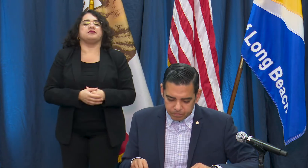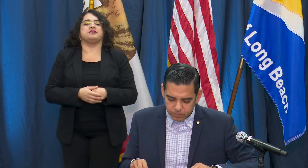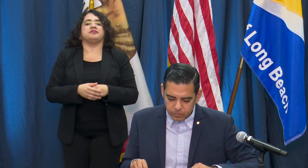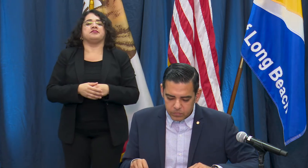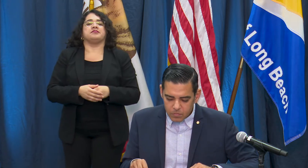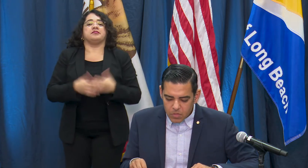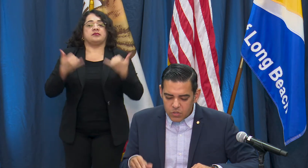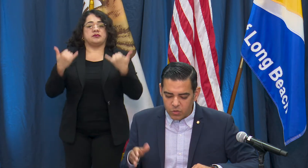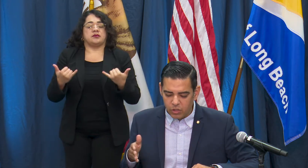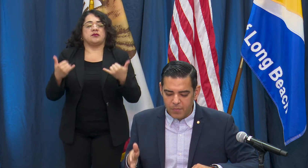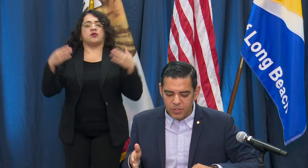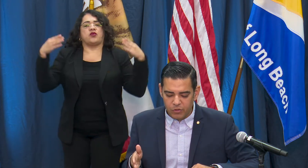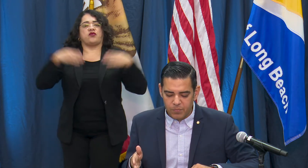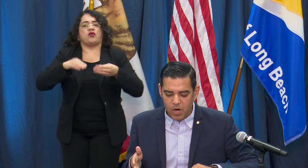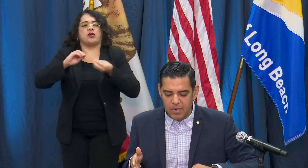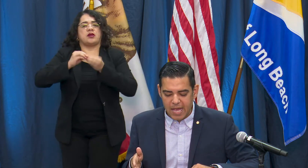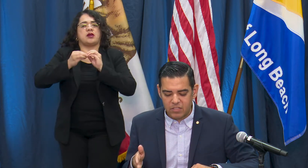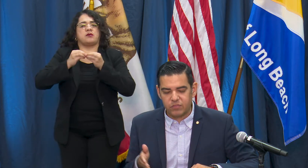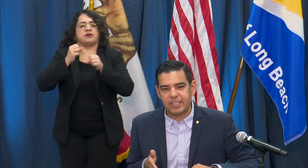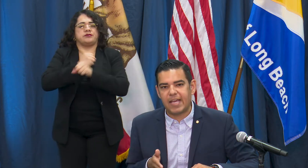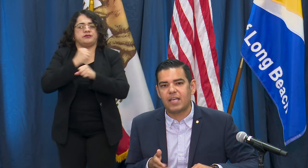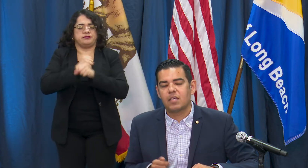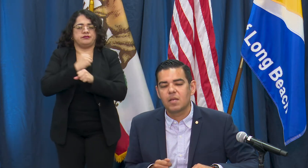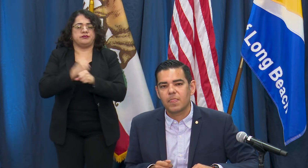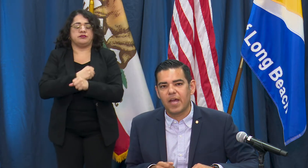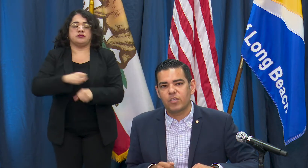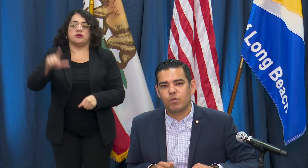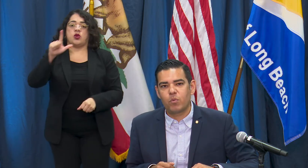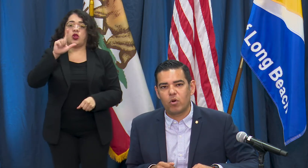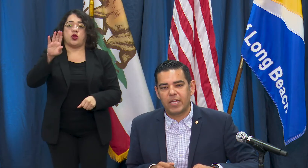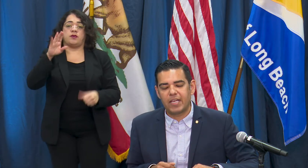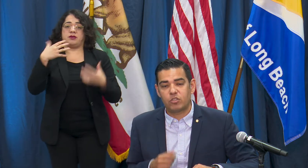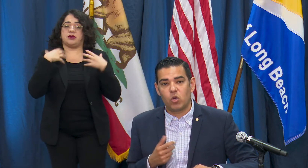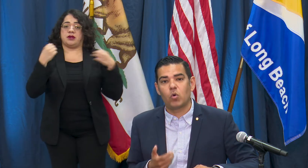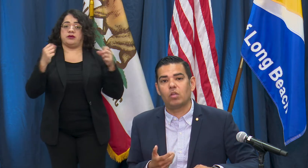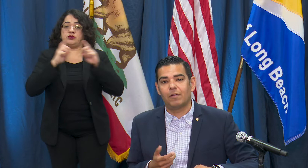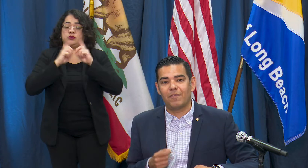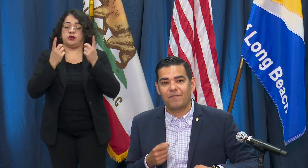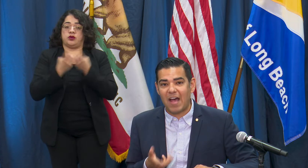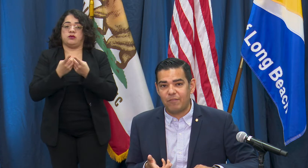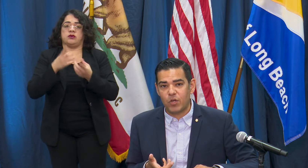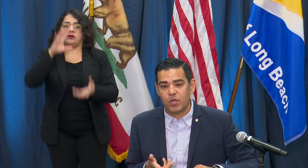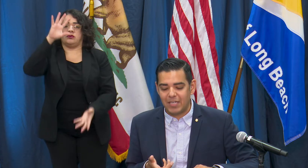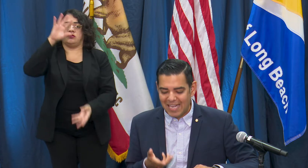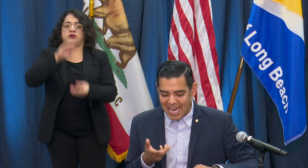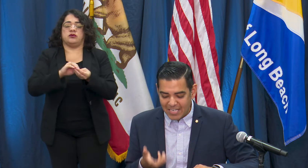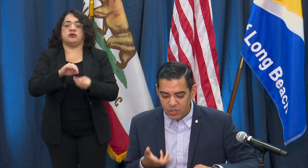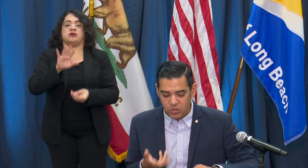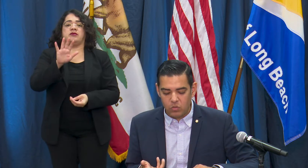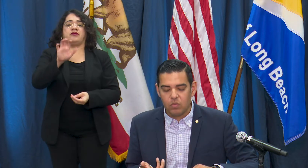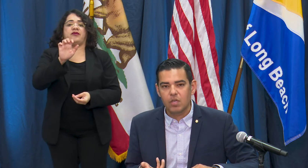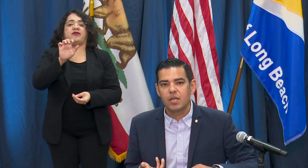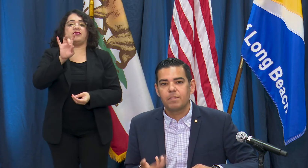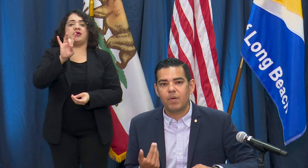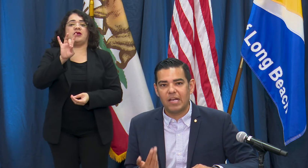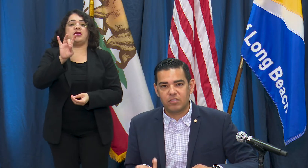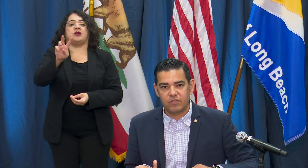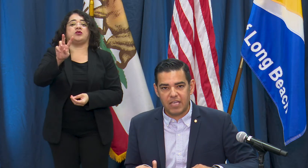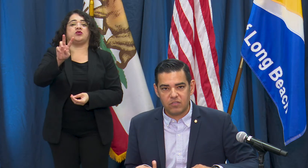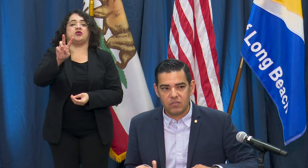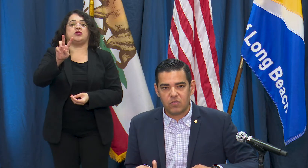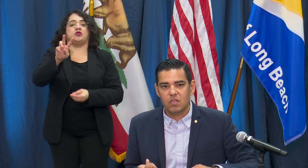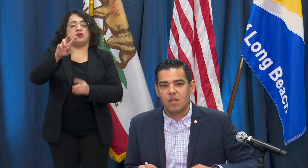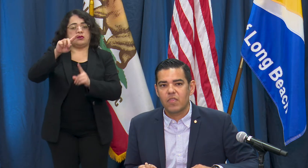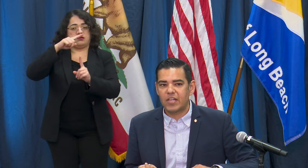numbers. So the Long Beach Health Department, as of today, is reporting a total of 582